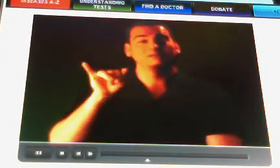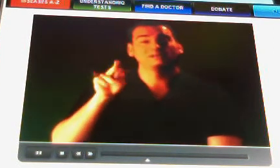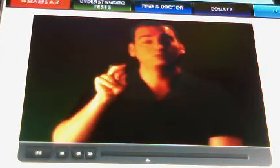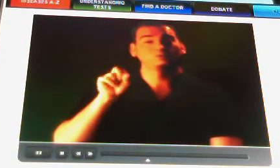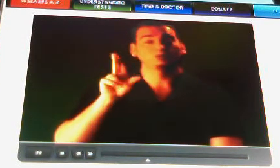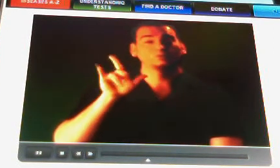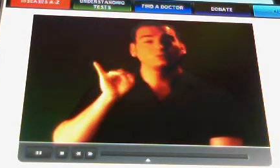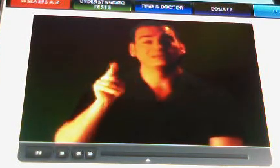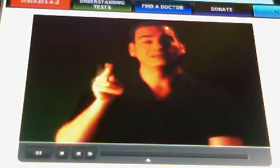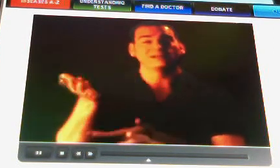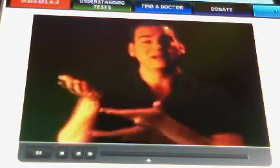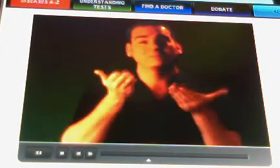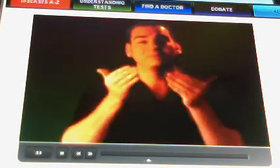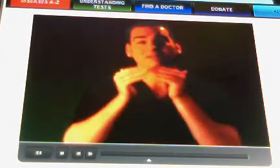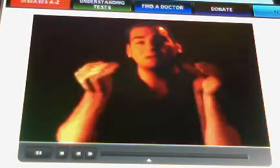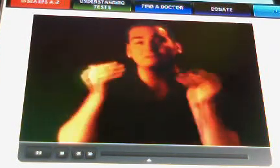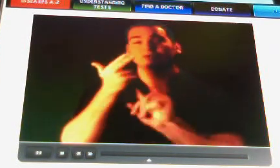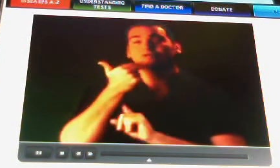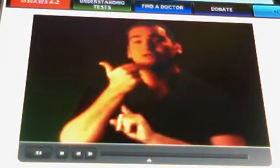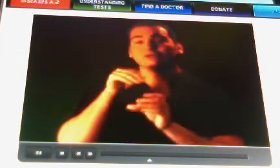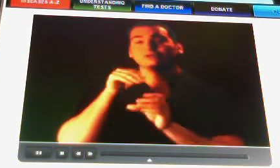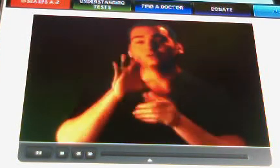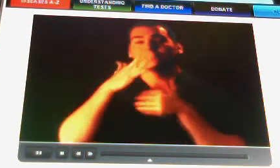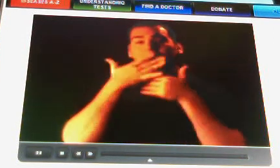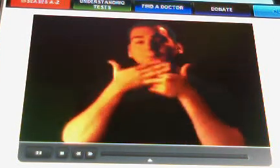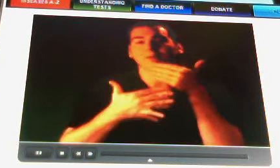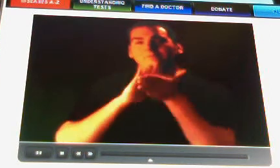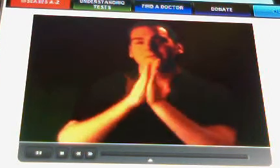That's called insulin resistance.